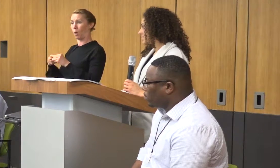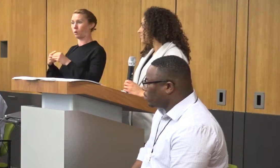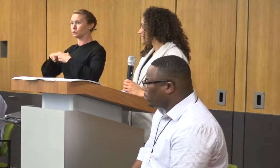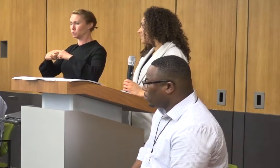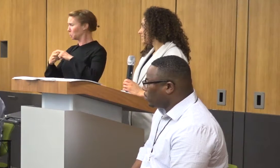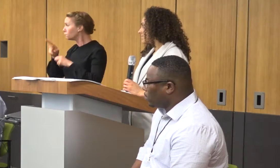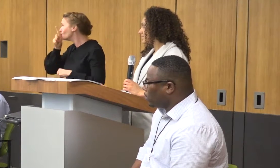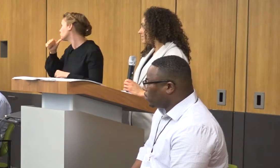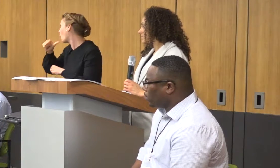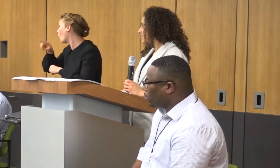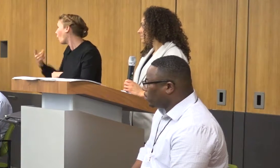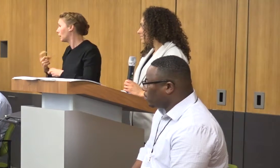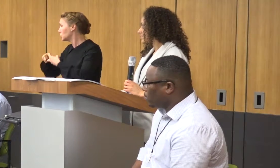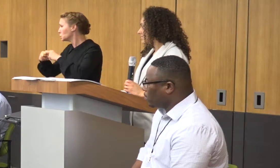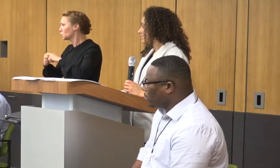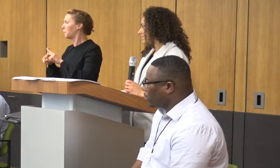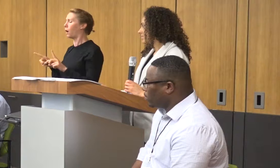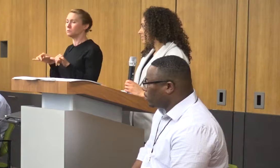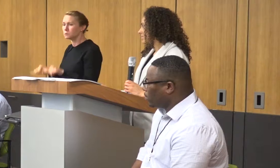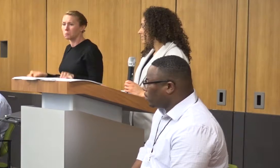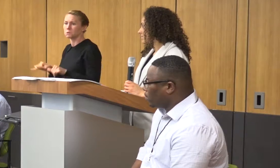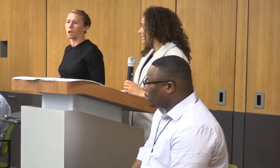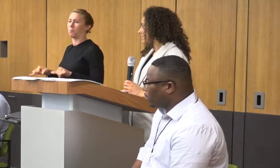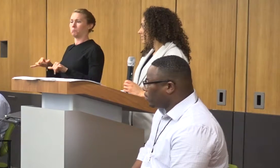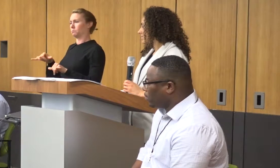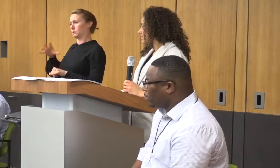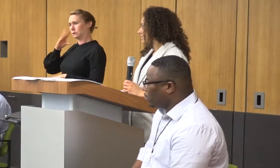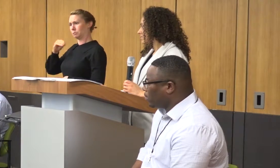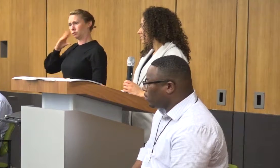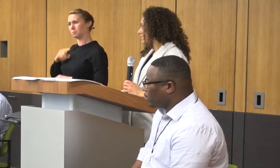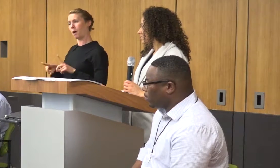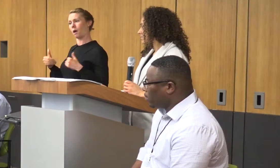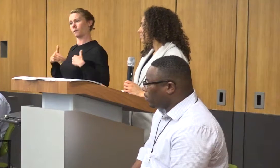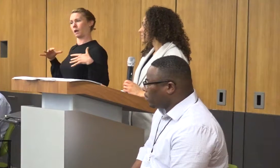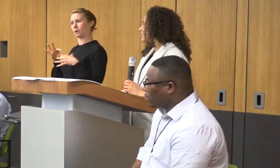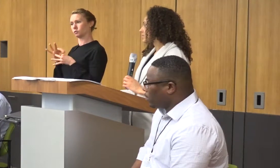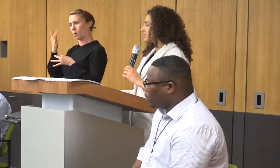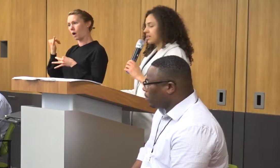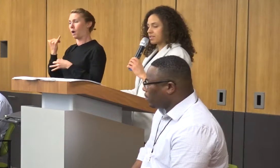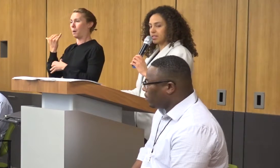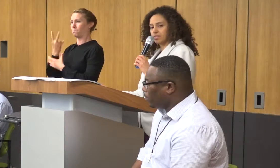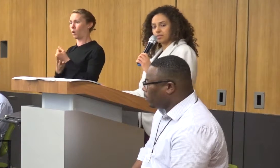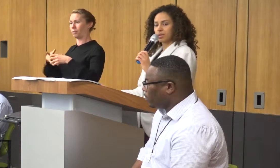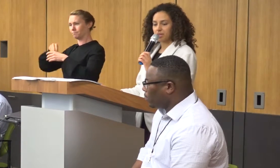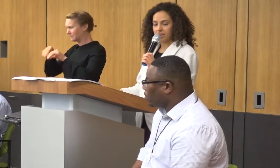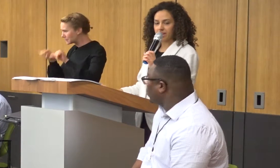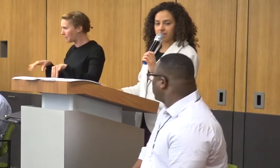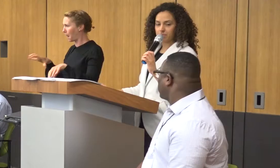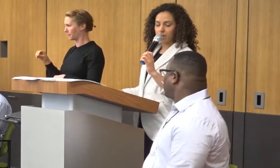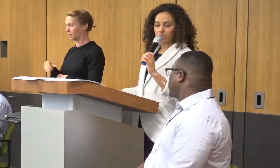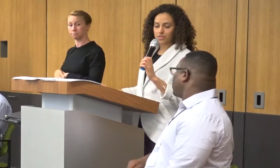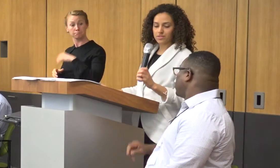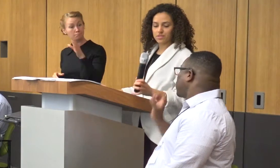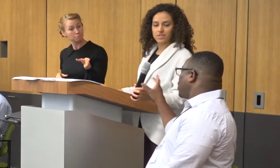something, it could be just something very mundane, but they have that connection because they're both in the company. Yeah. Definitely. What about you,